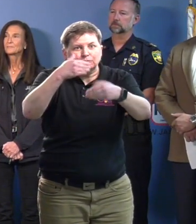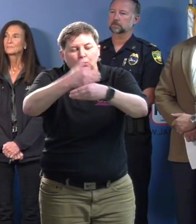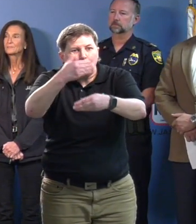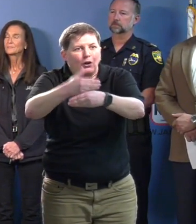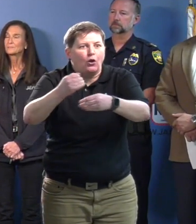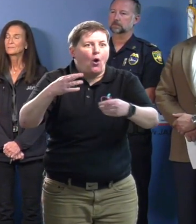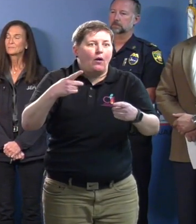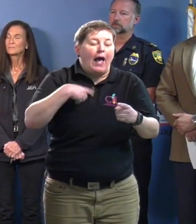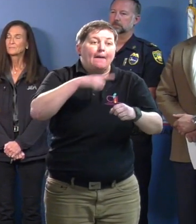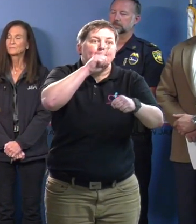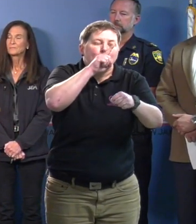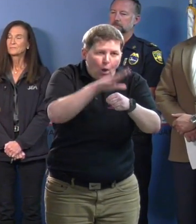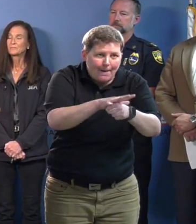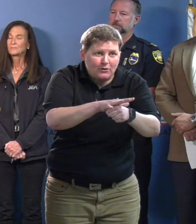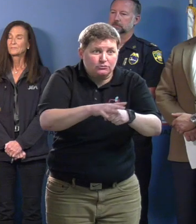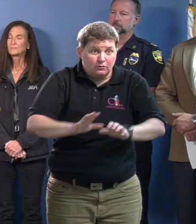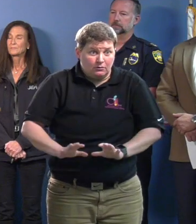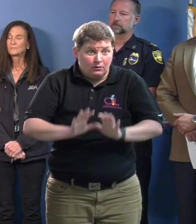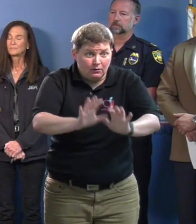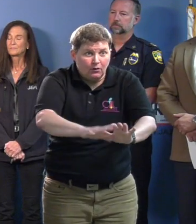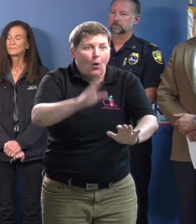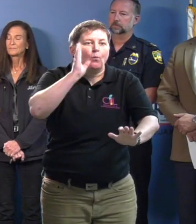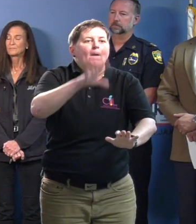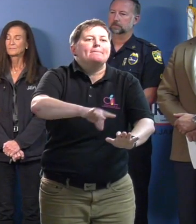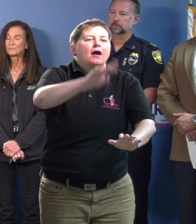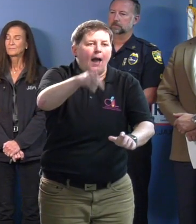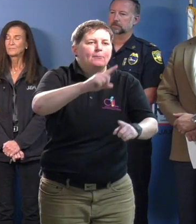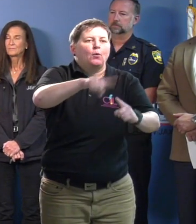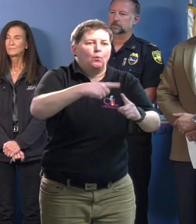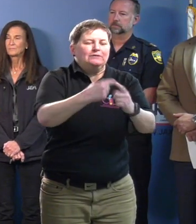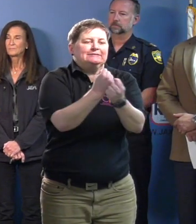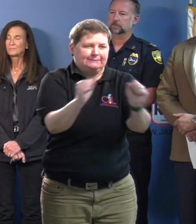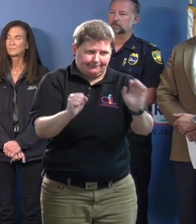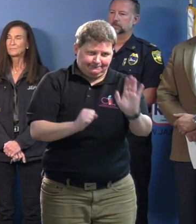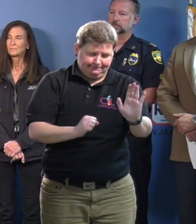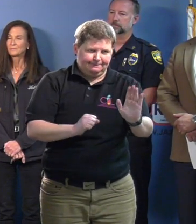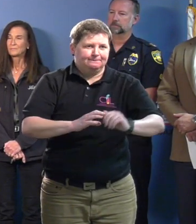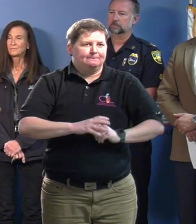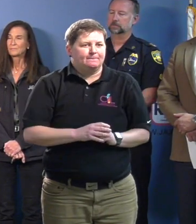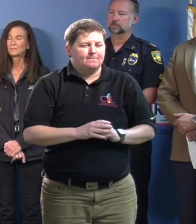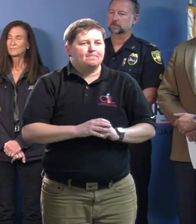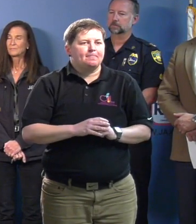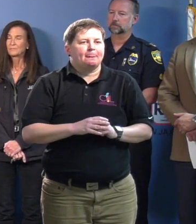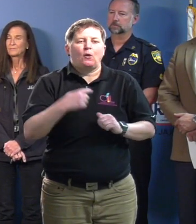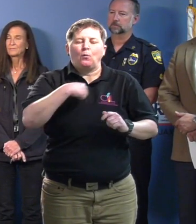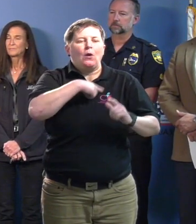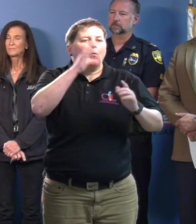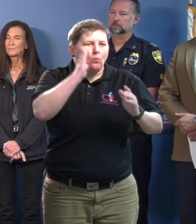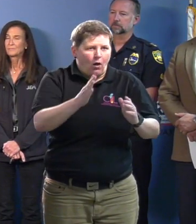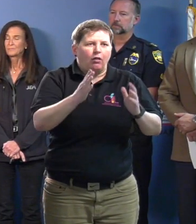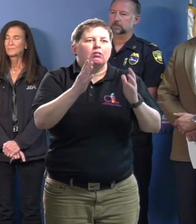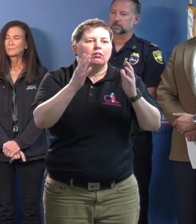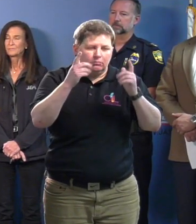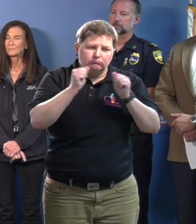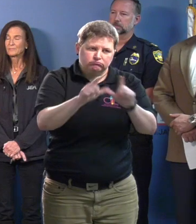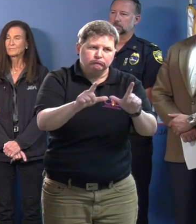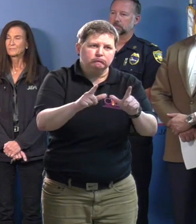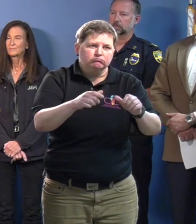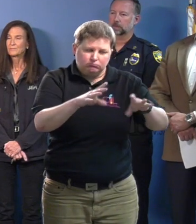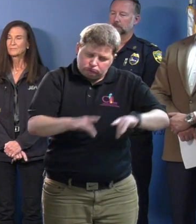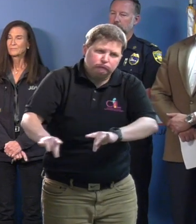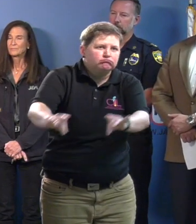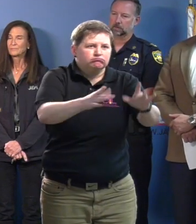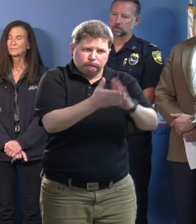up just as soon as it is safe to do so. We'll start those pickup operations just as soon as we can. Jacksport is